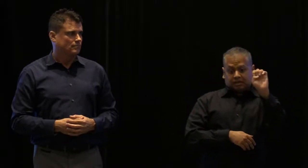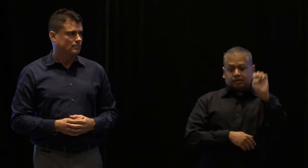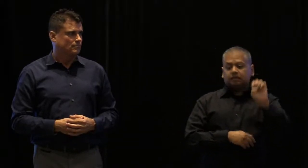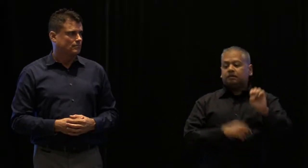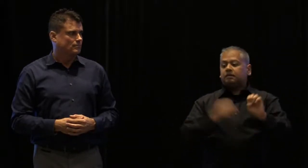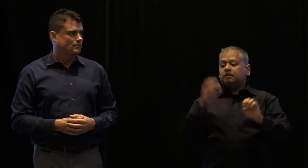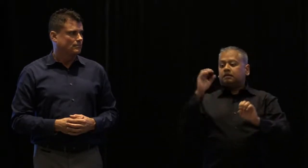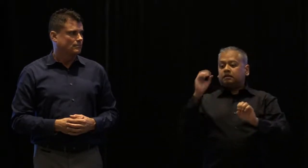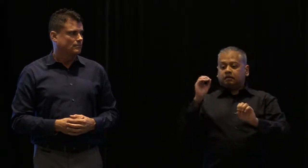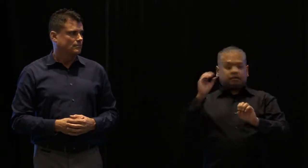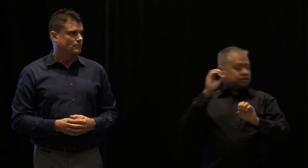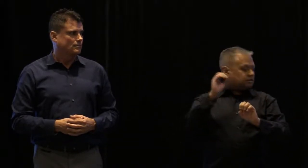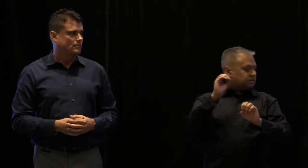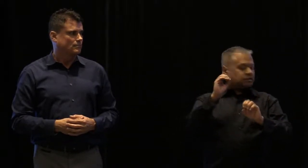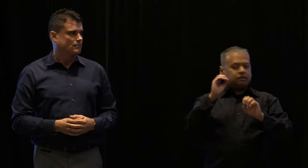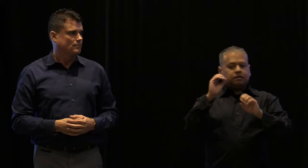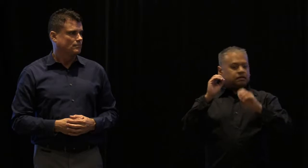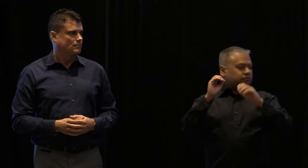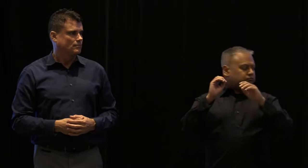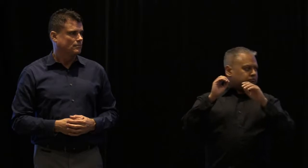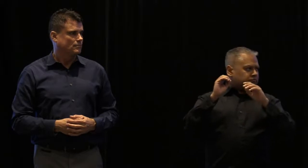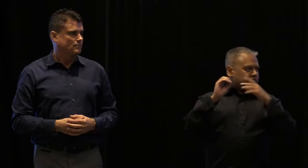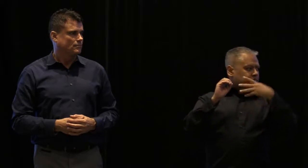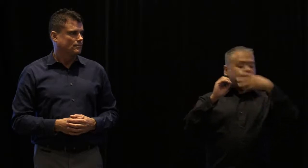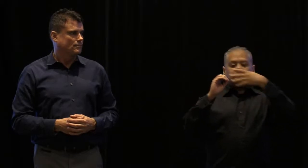The Catesy,